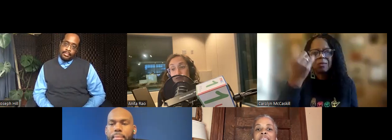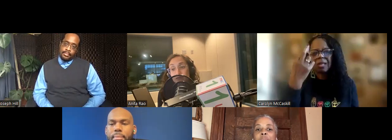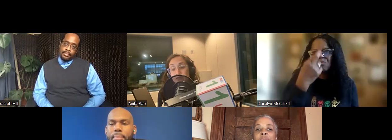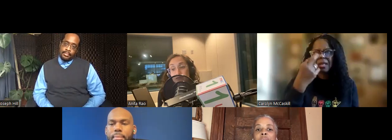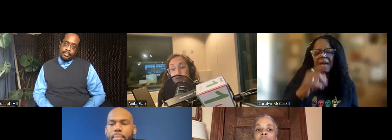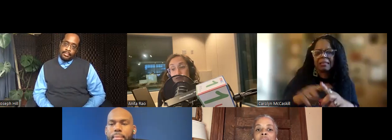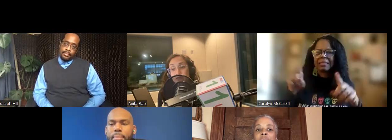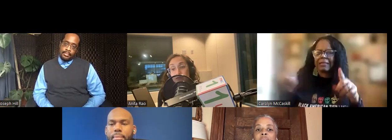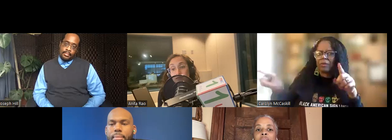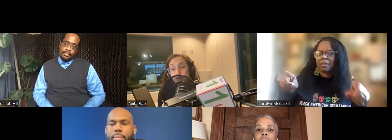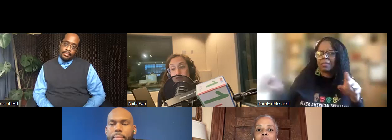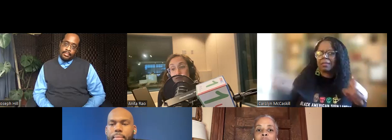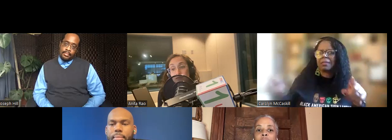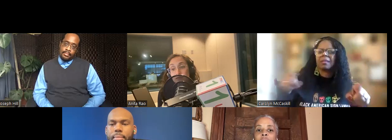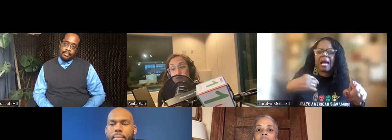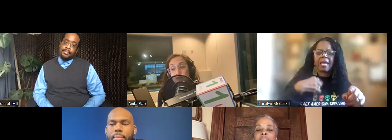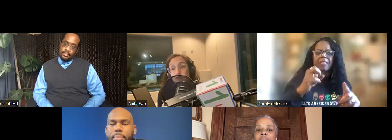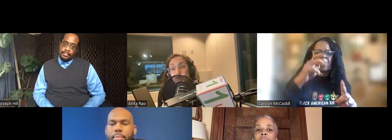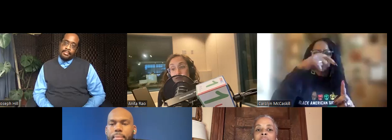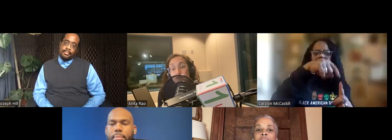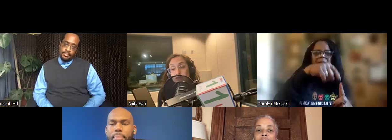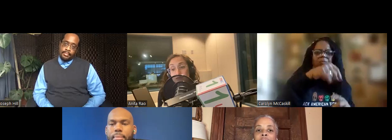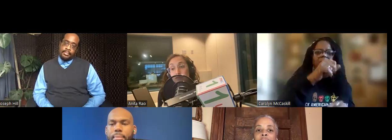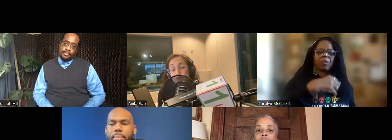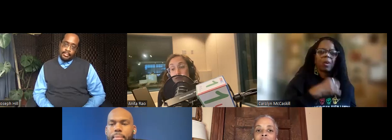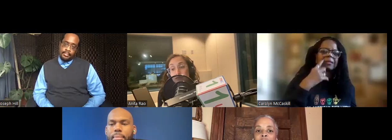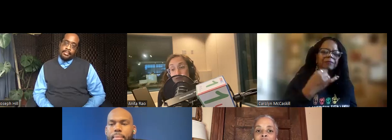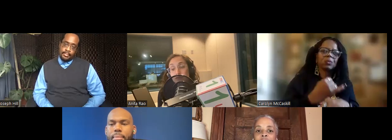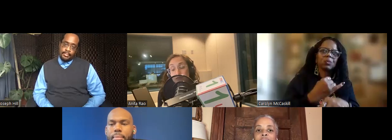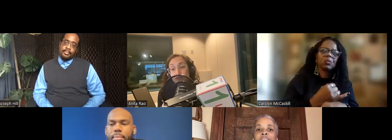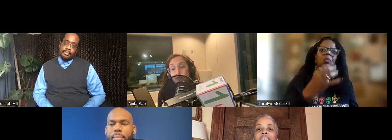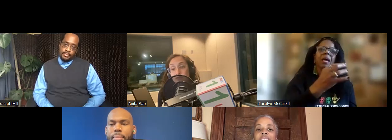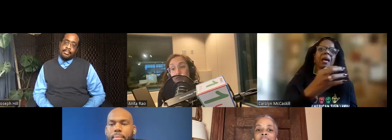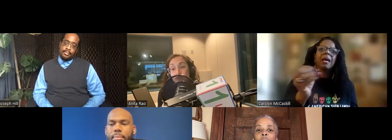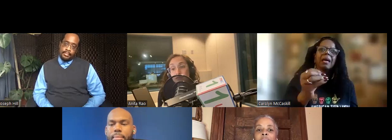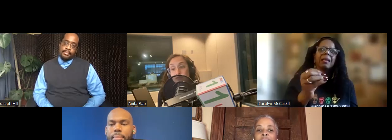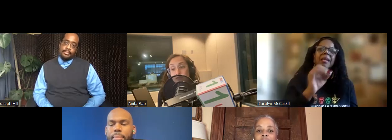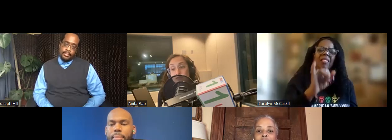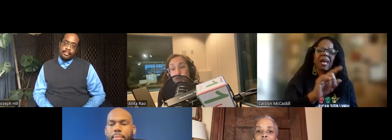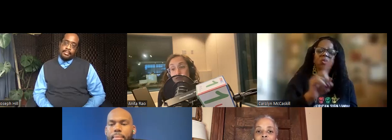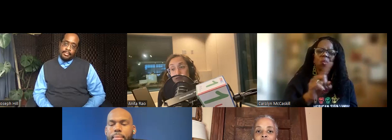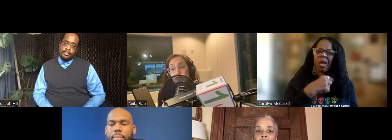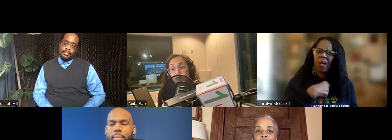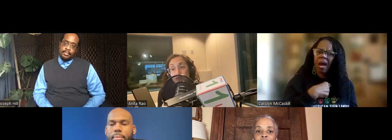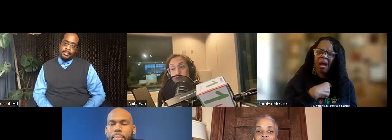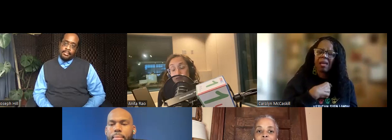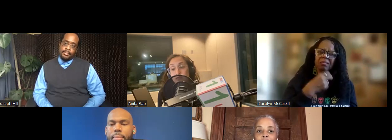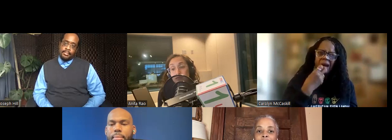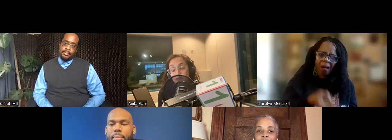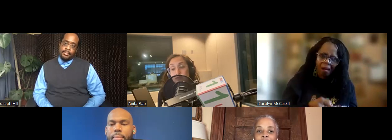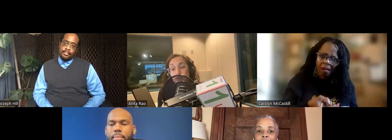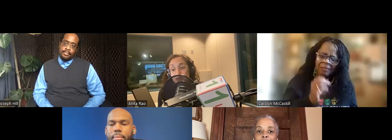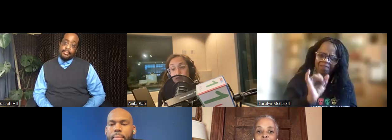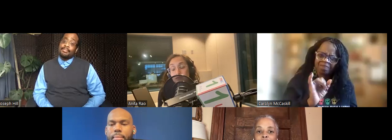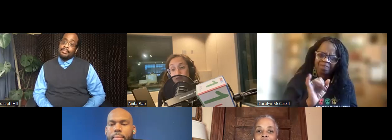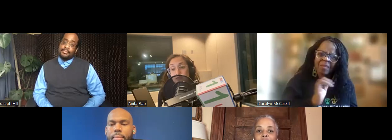I had an opportunity to learn more, and I realized the differences in the white deaf school versus the